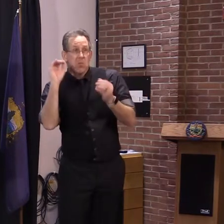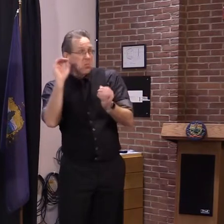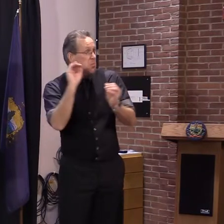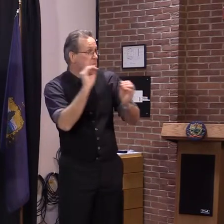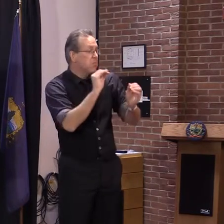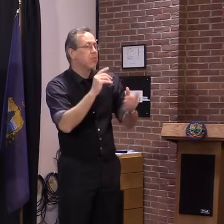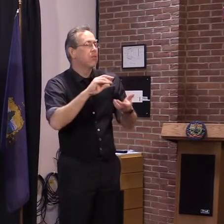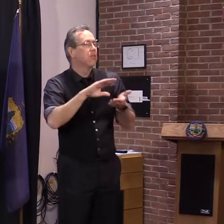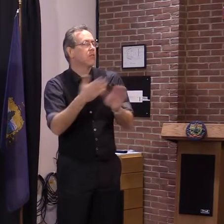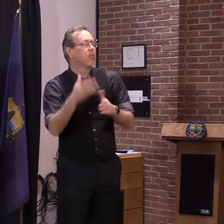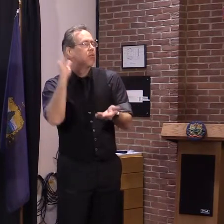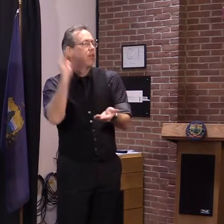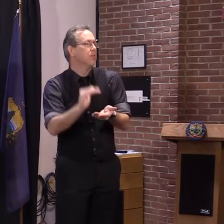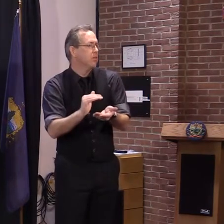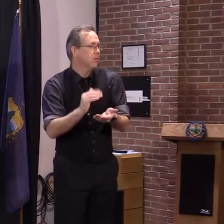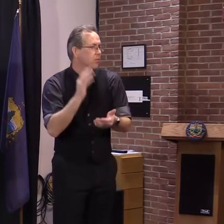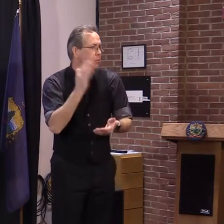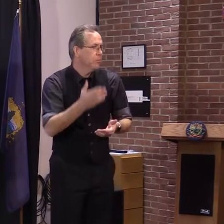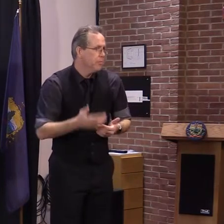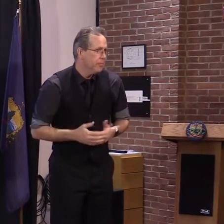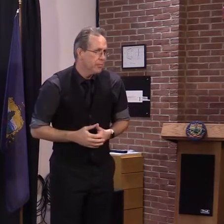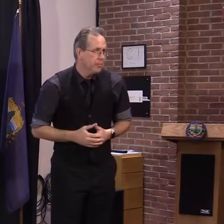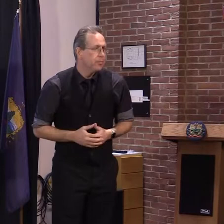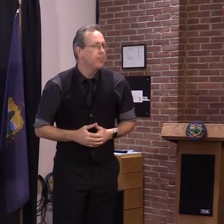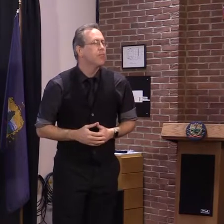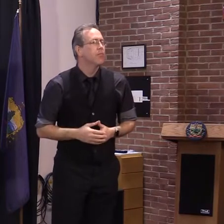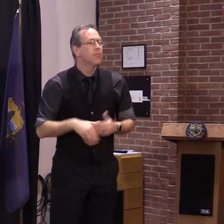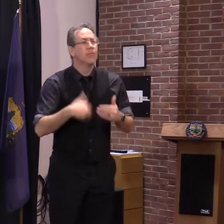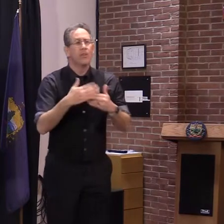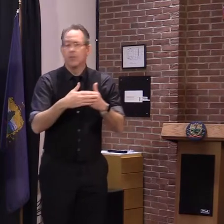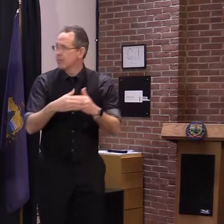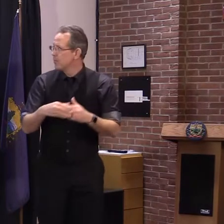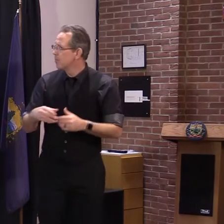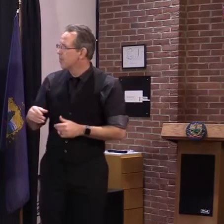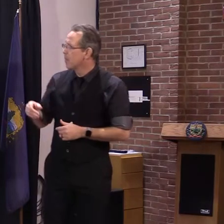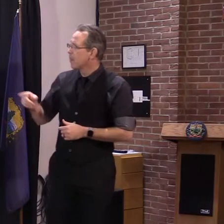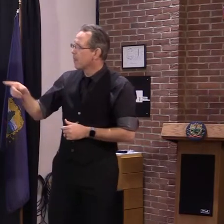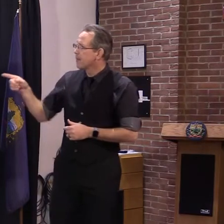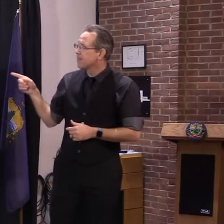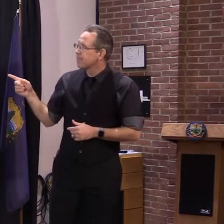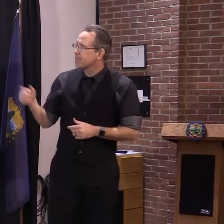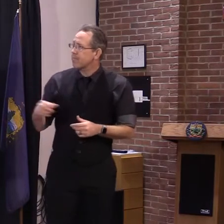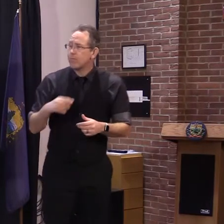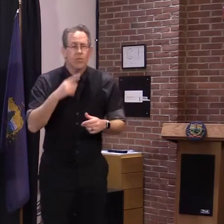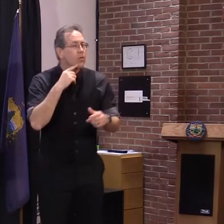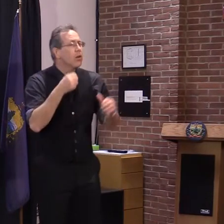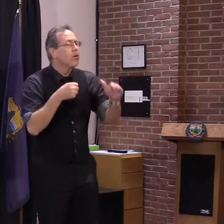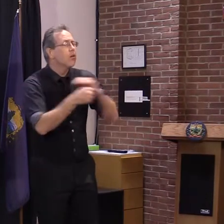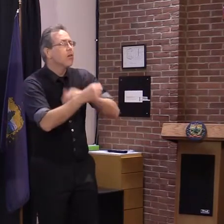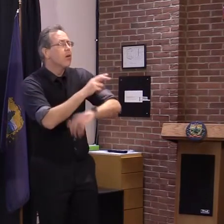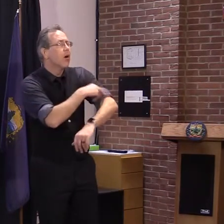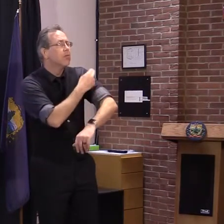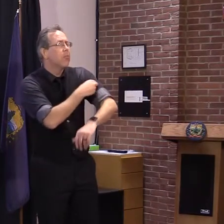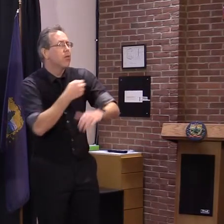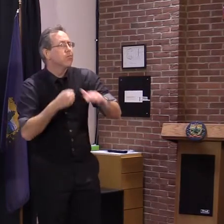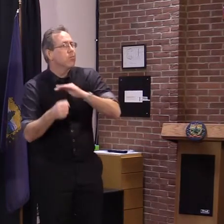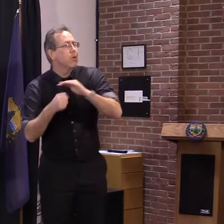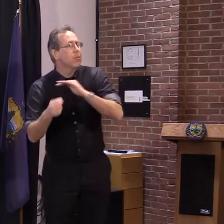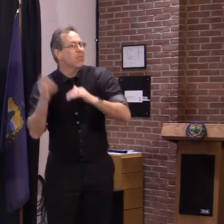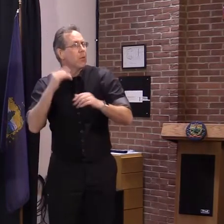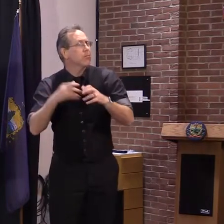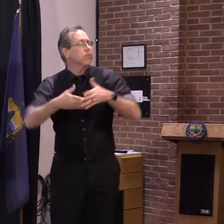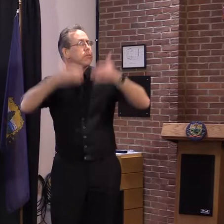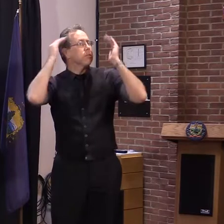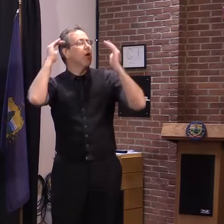next 2 weeks. Looking at the hospital admissions, those are down 30%, so fewer people going to the hospital. We've been in the single digits